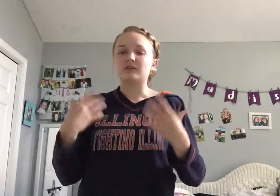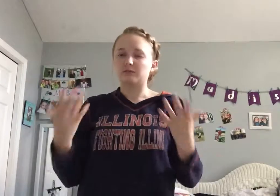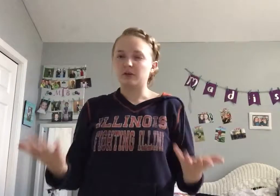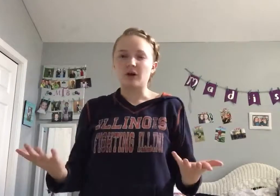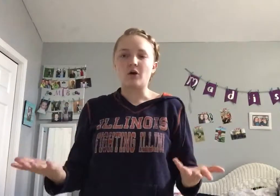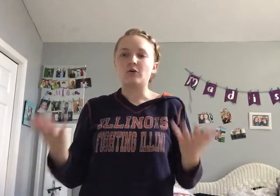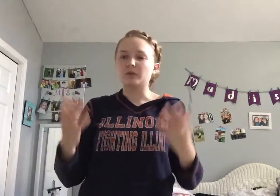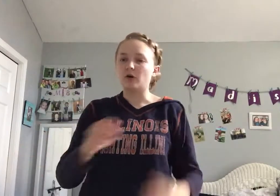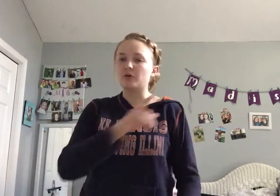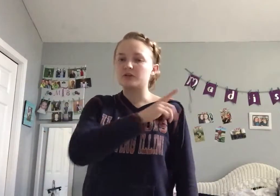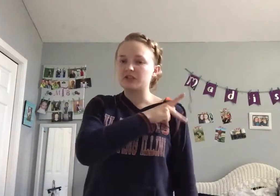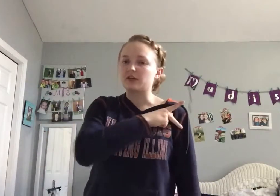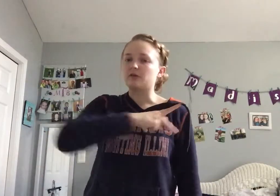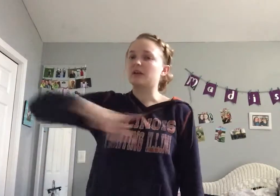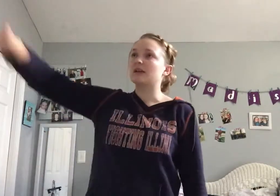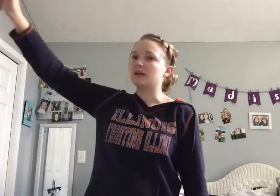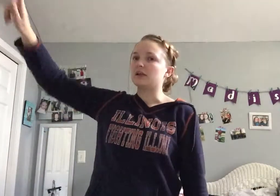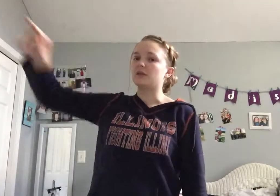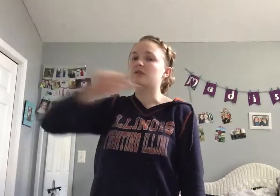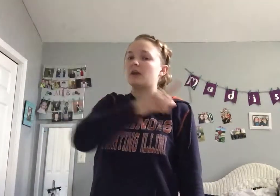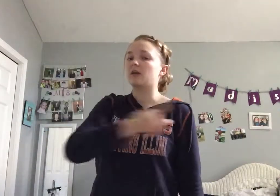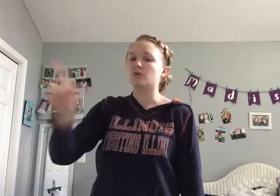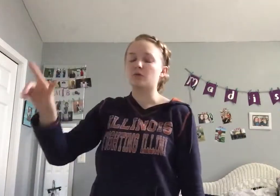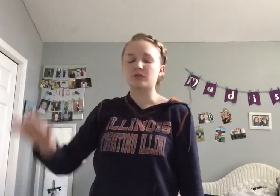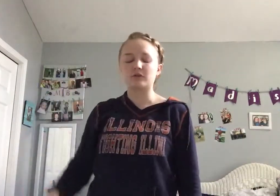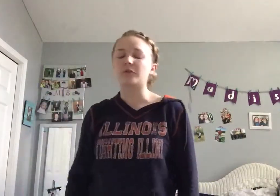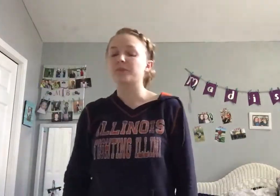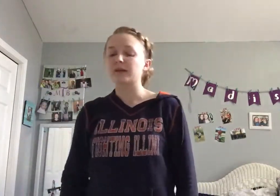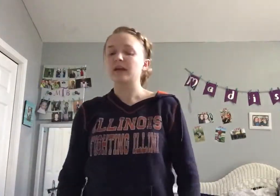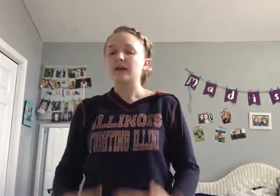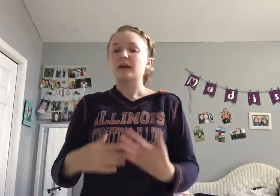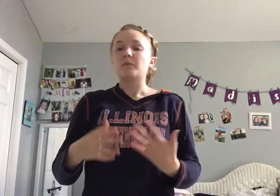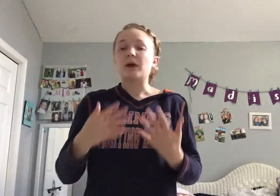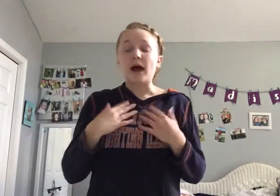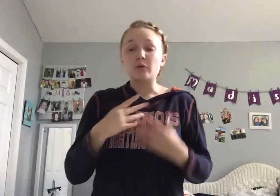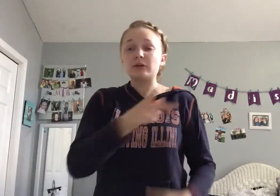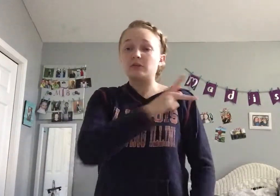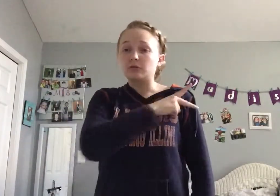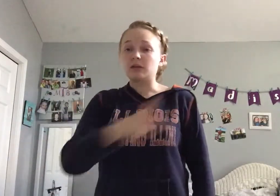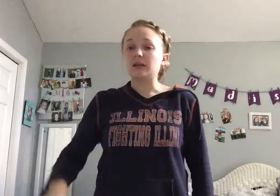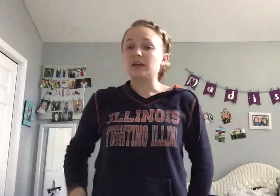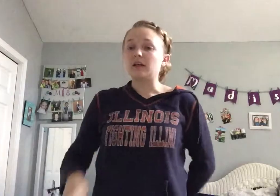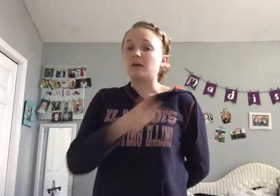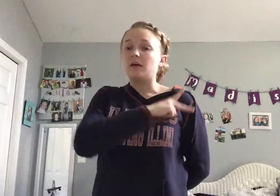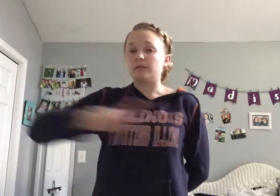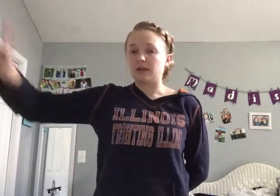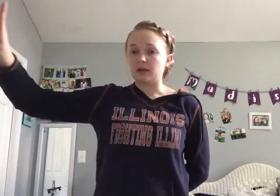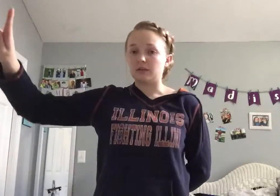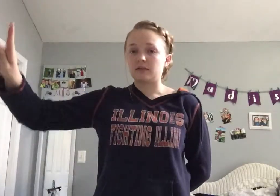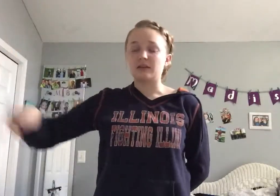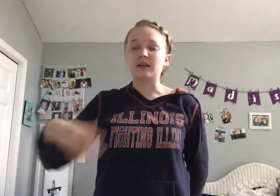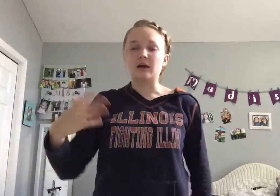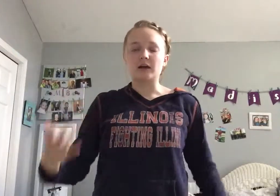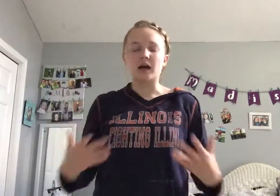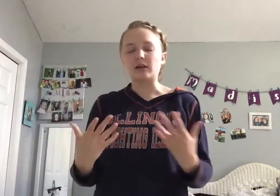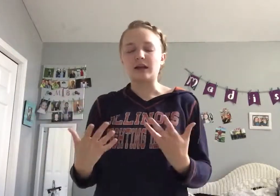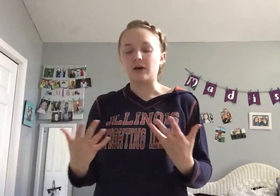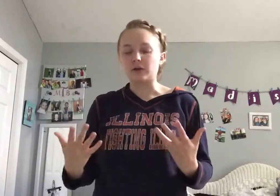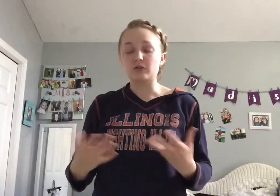we know what you're saying. You're saying King, you're saying Lord. So, but I'm going to do King of Kings because I like how that looks.